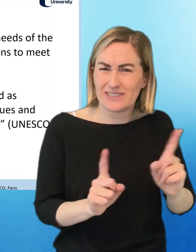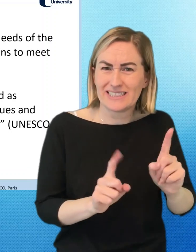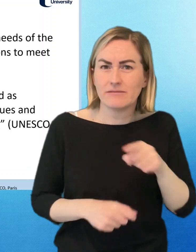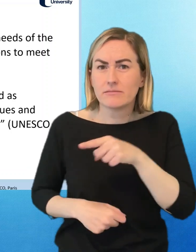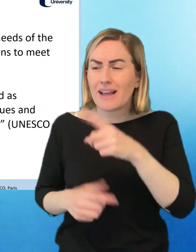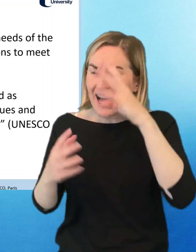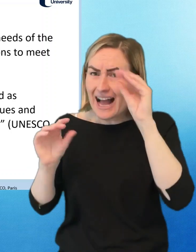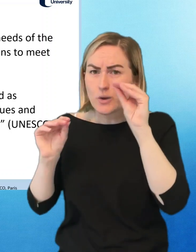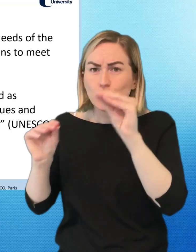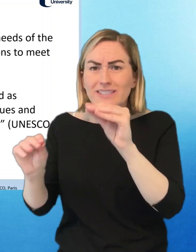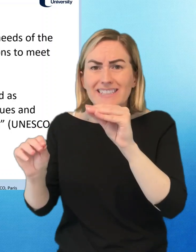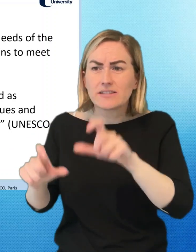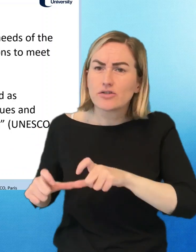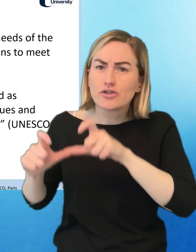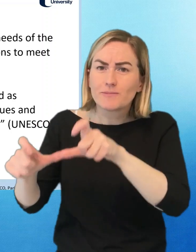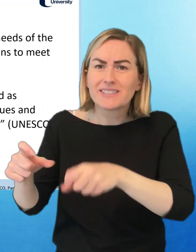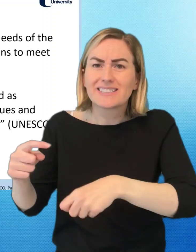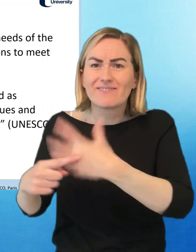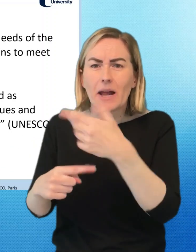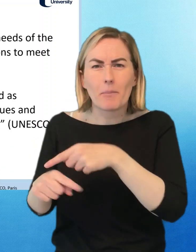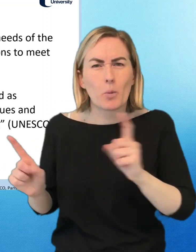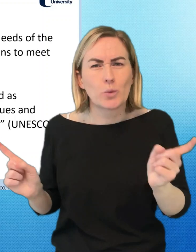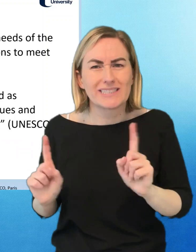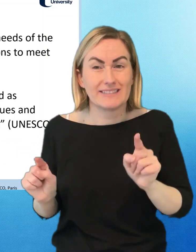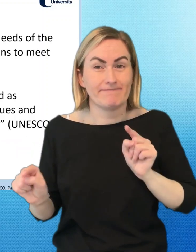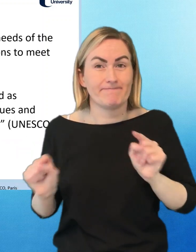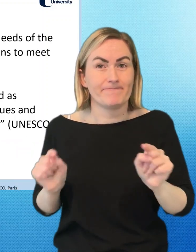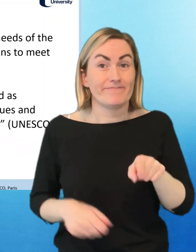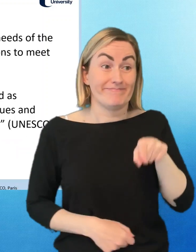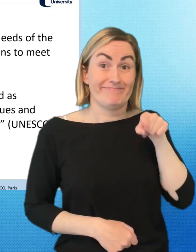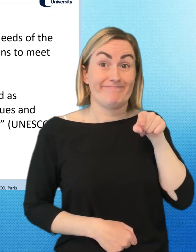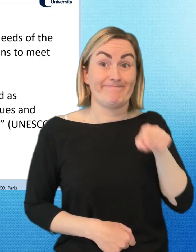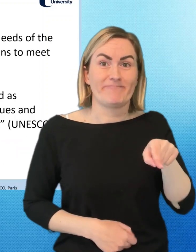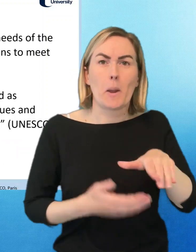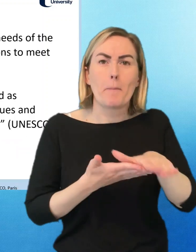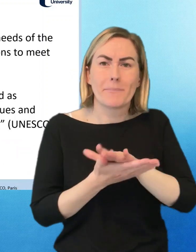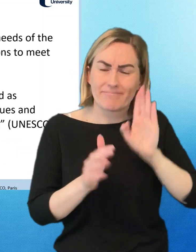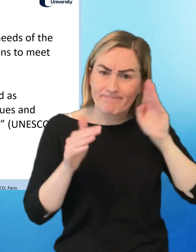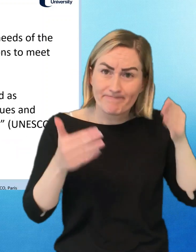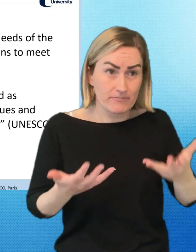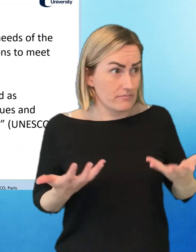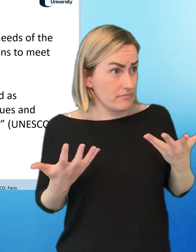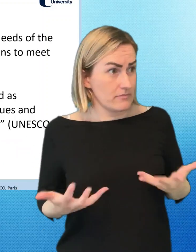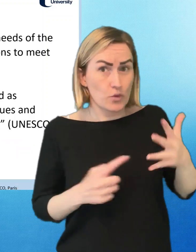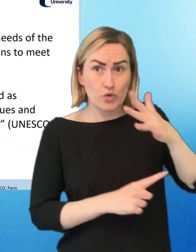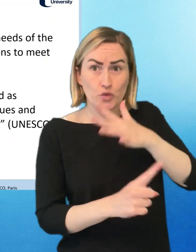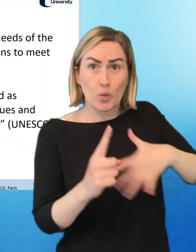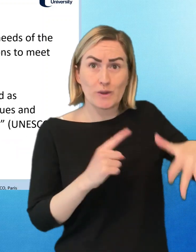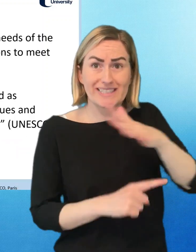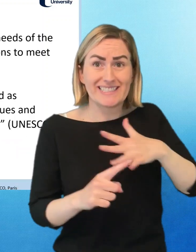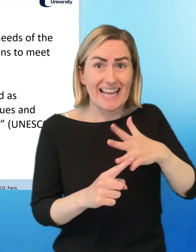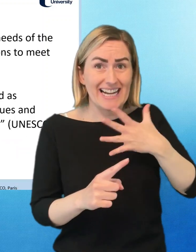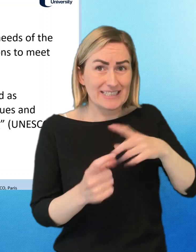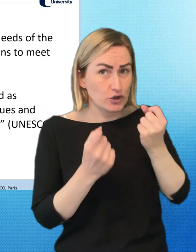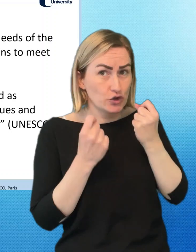for sustainable development, which is mentioned in the literature. Here, sustainable development is defined as meeting the needs